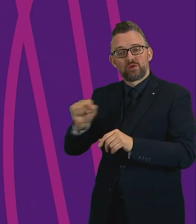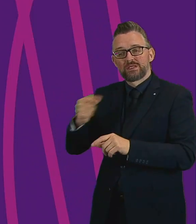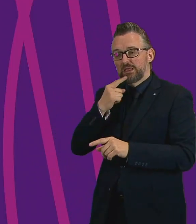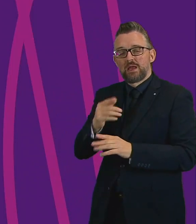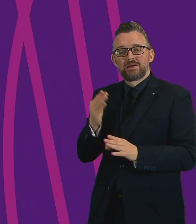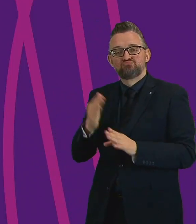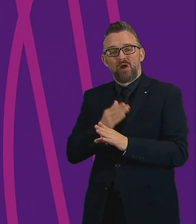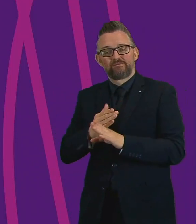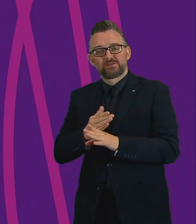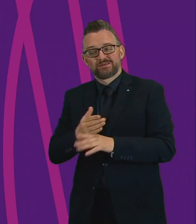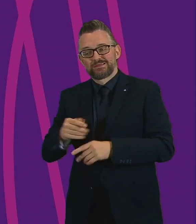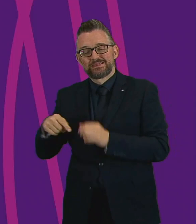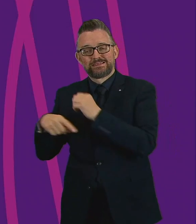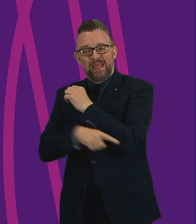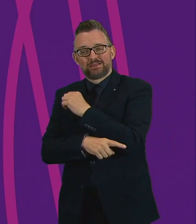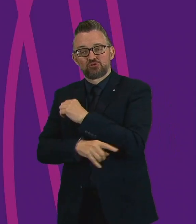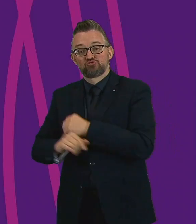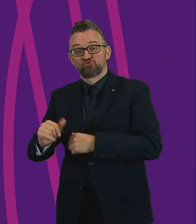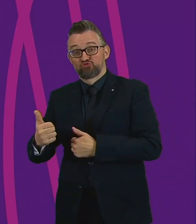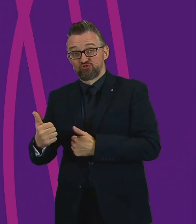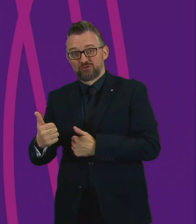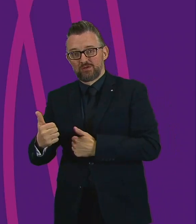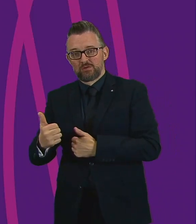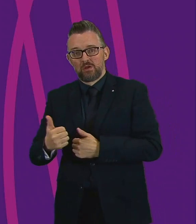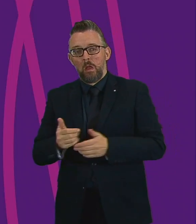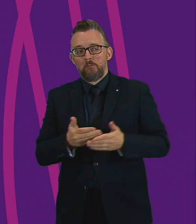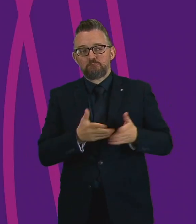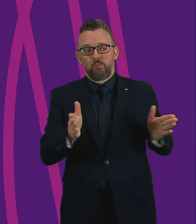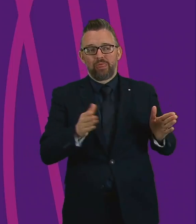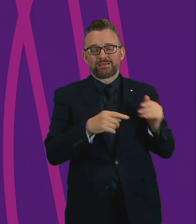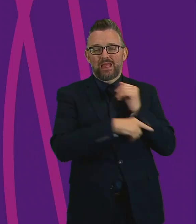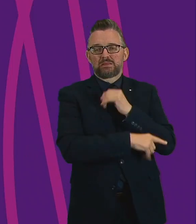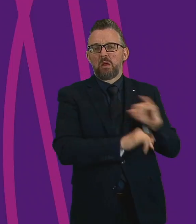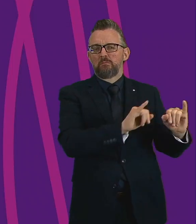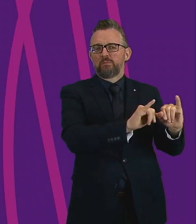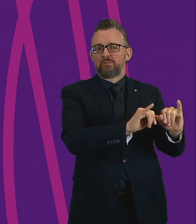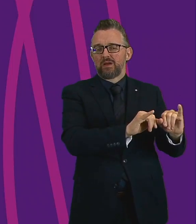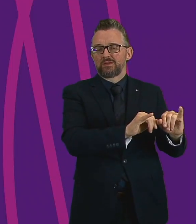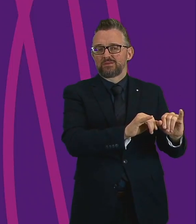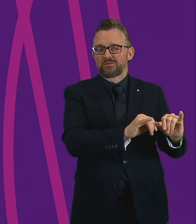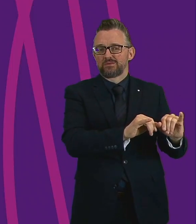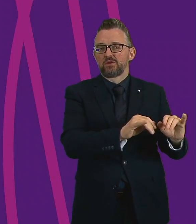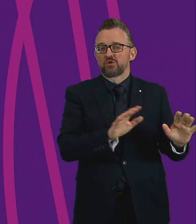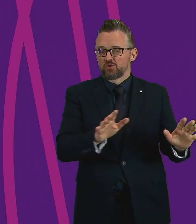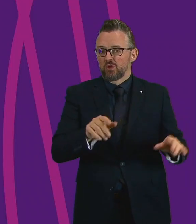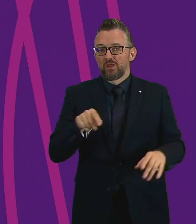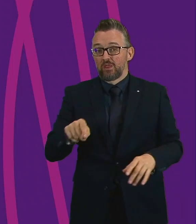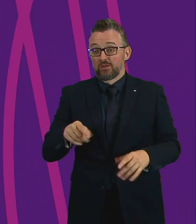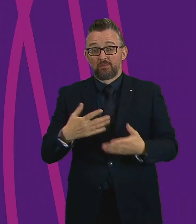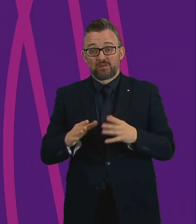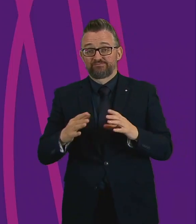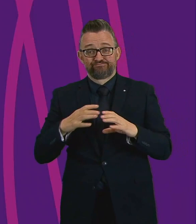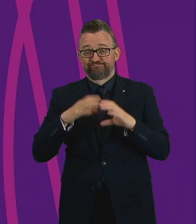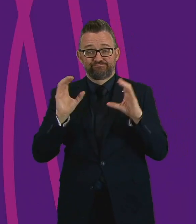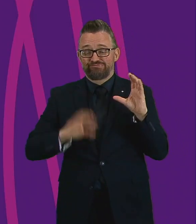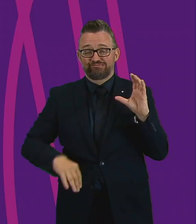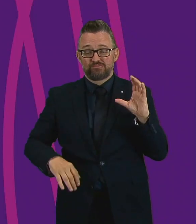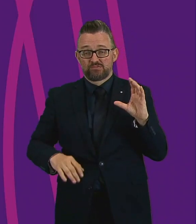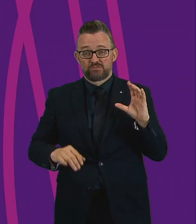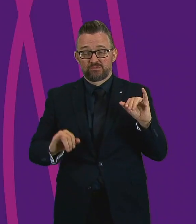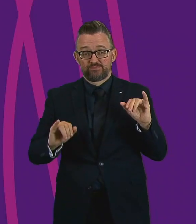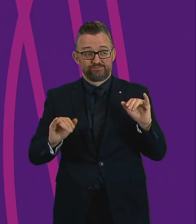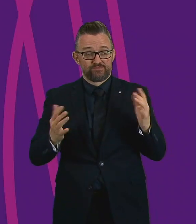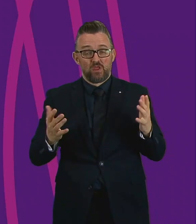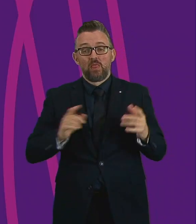debt good, public debt bad, that has in this pandemic fallen apart. And that is